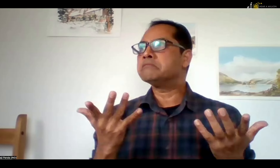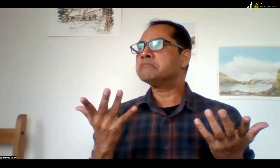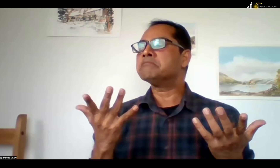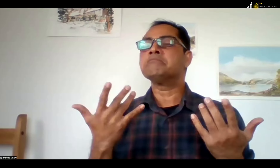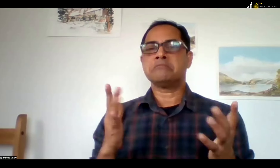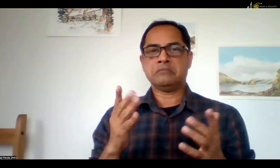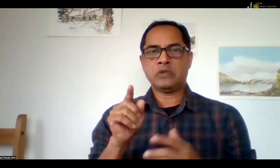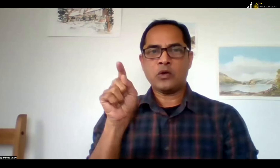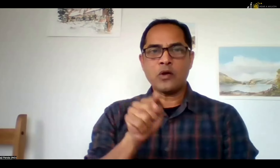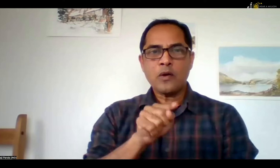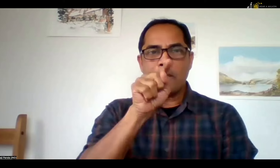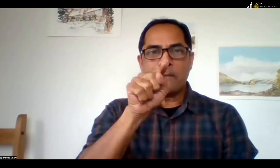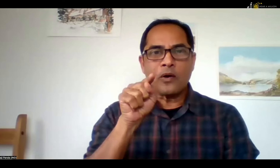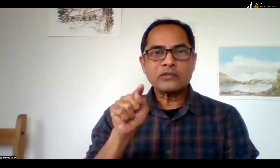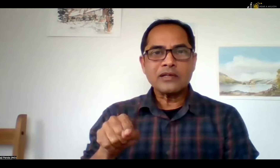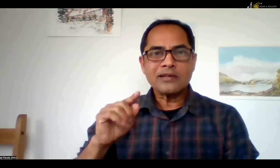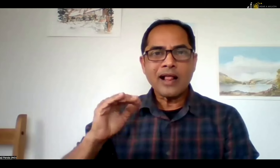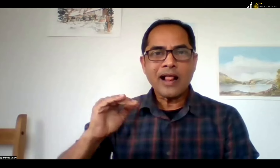would say